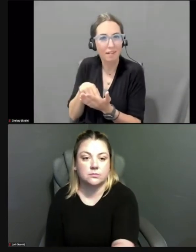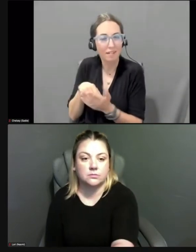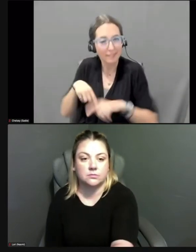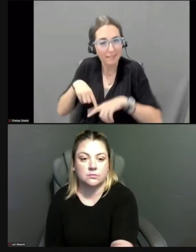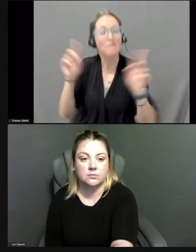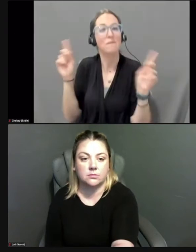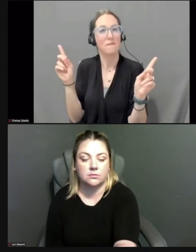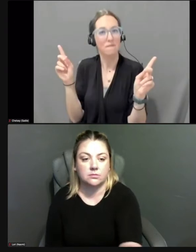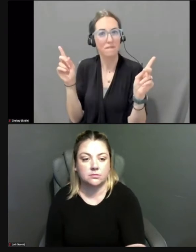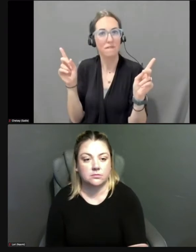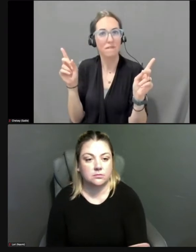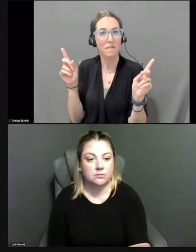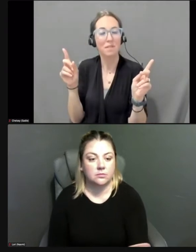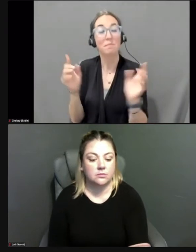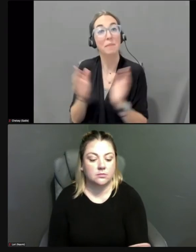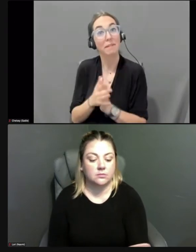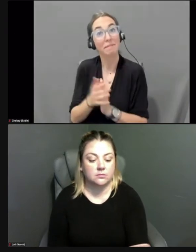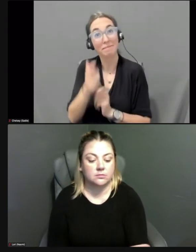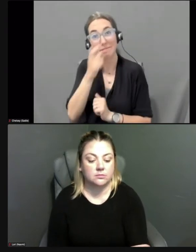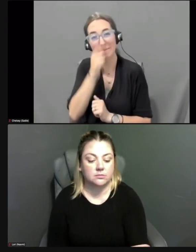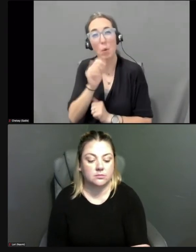to hear kind of your evolution and your